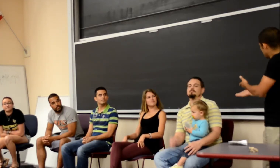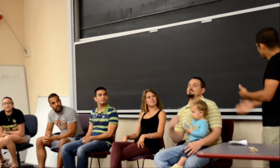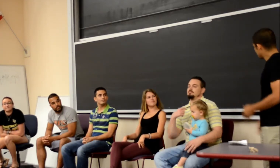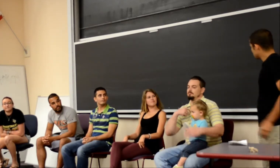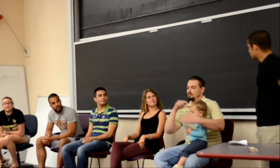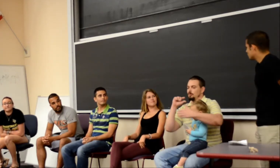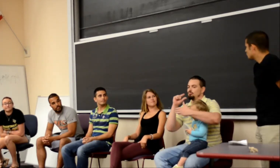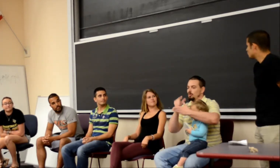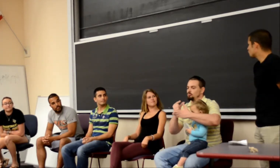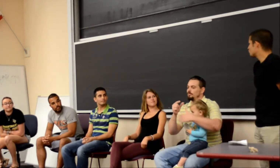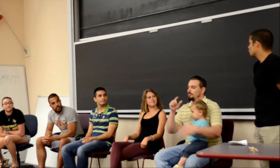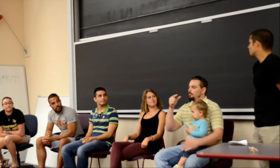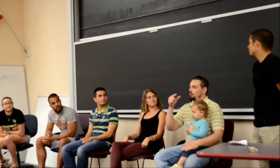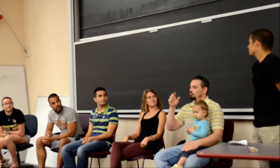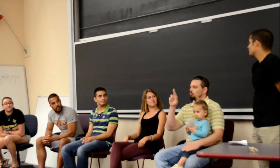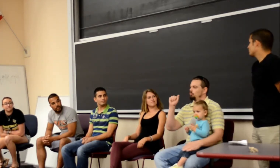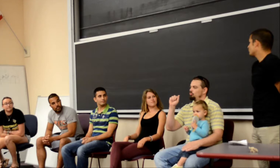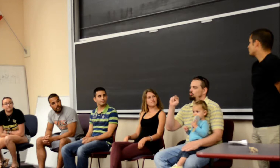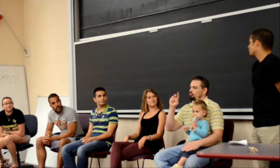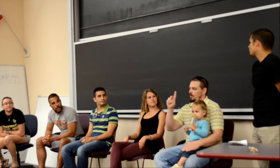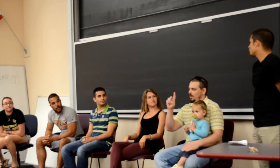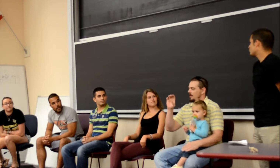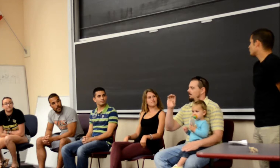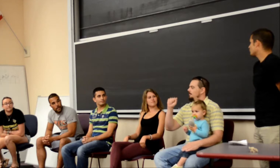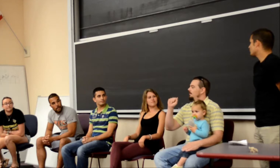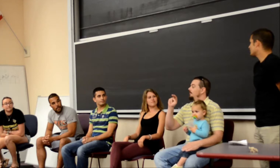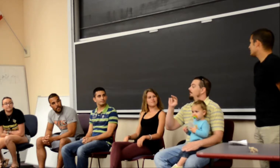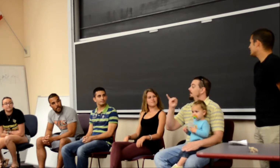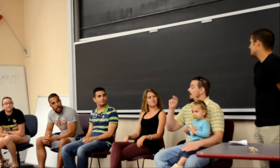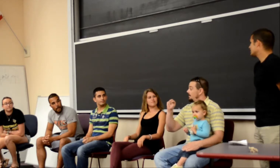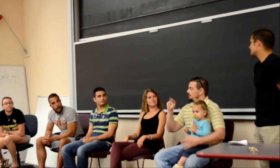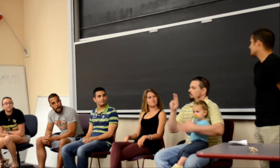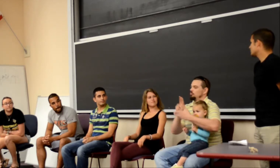What school did you graduate from?